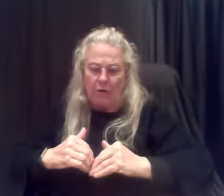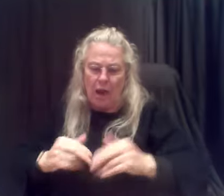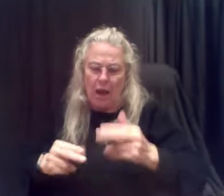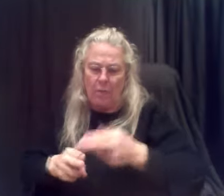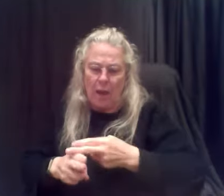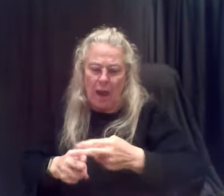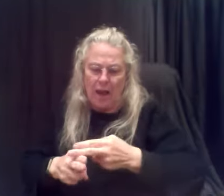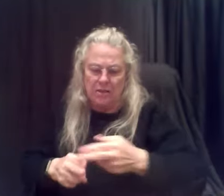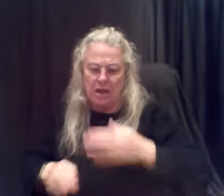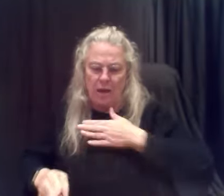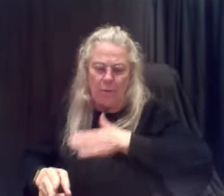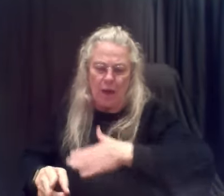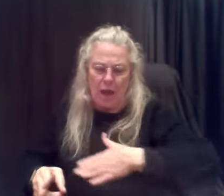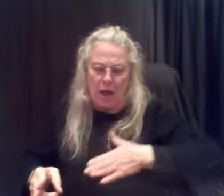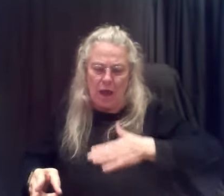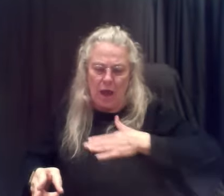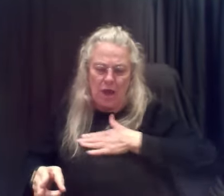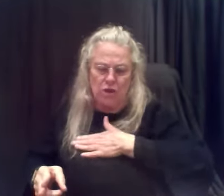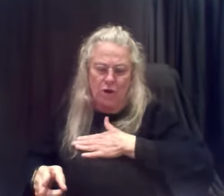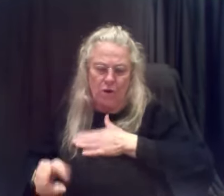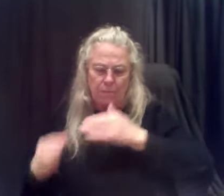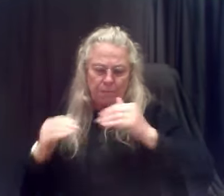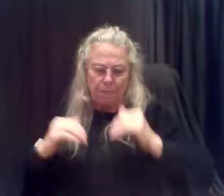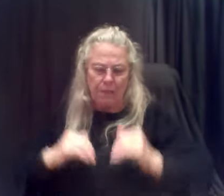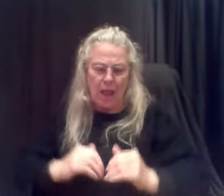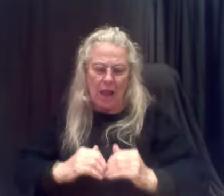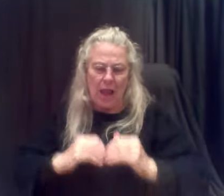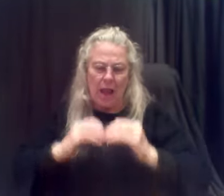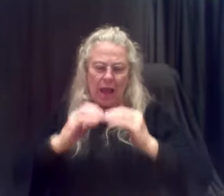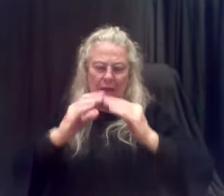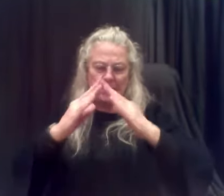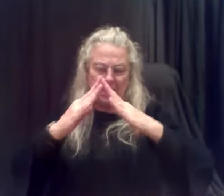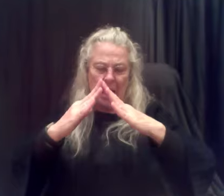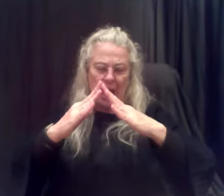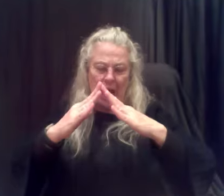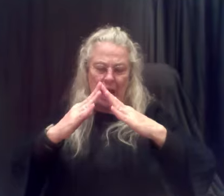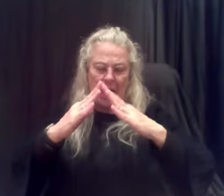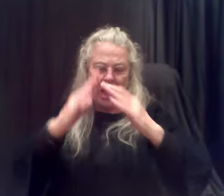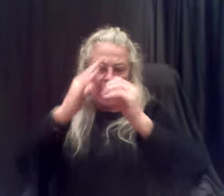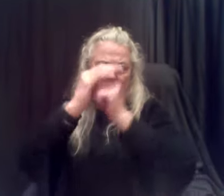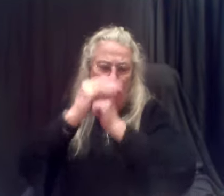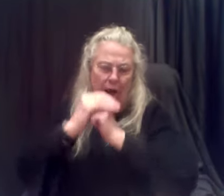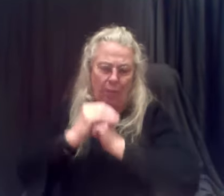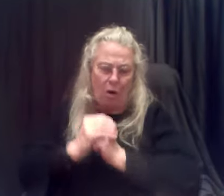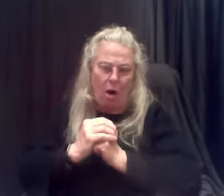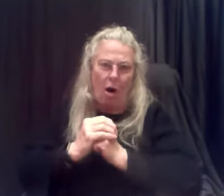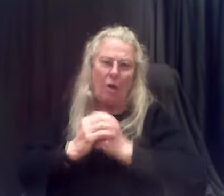down passing pleasure and set up awe